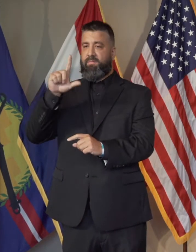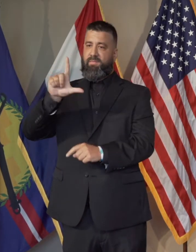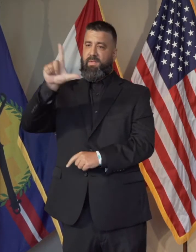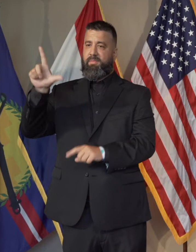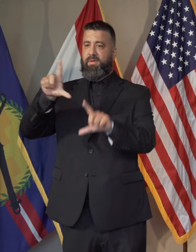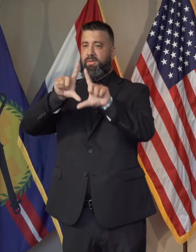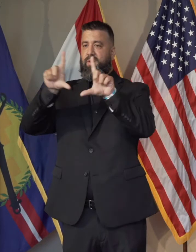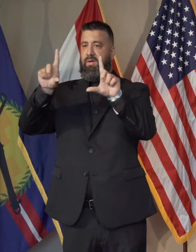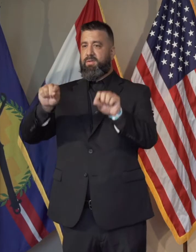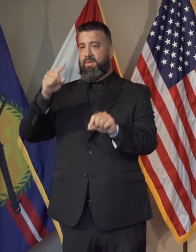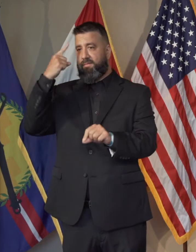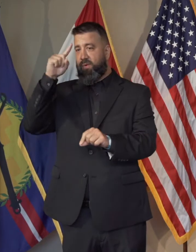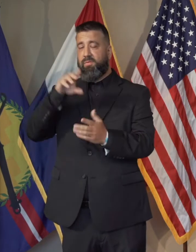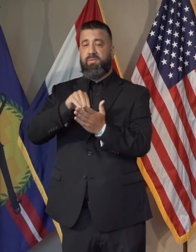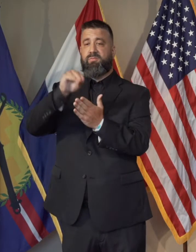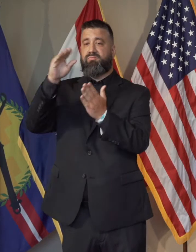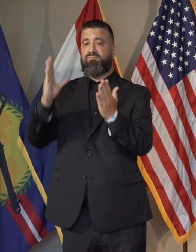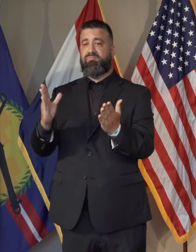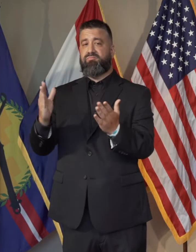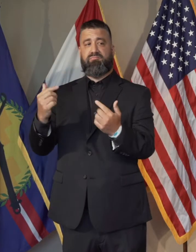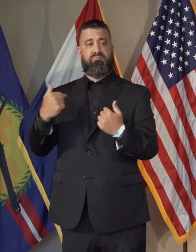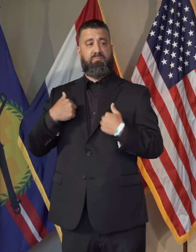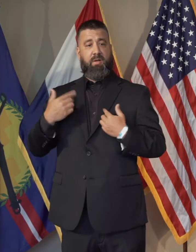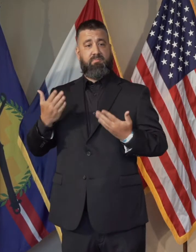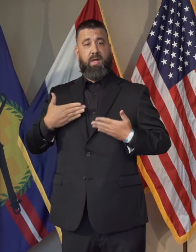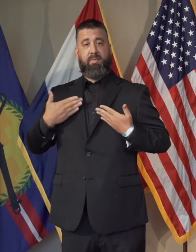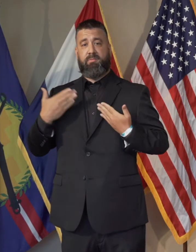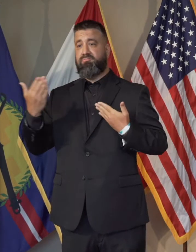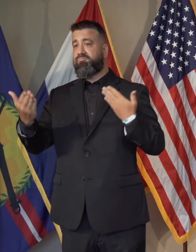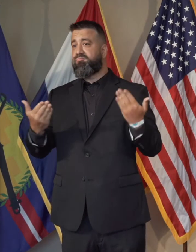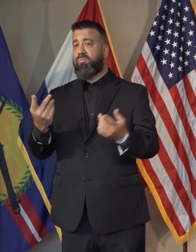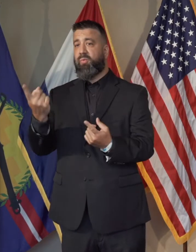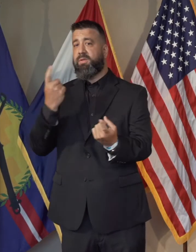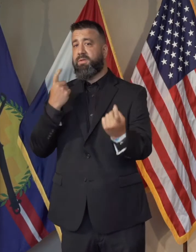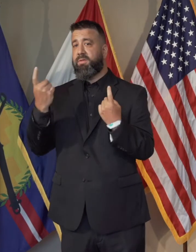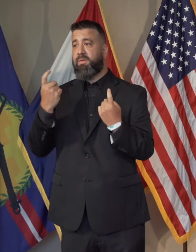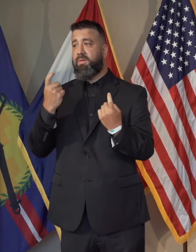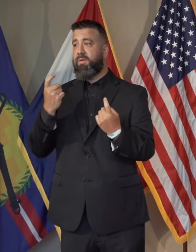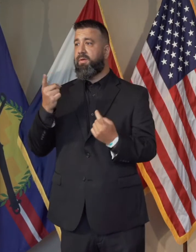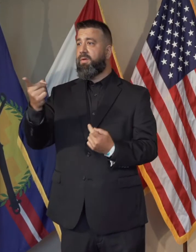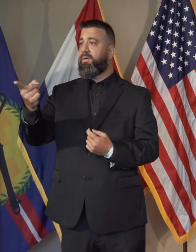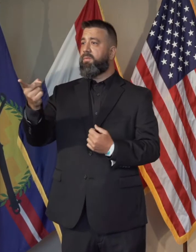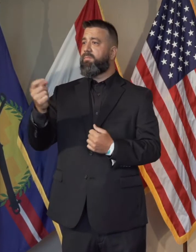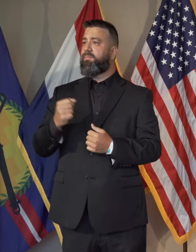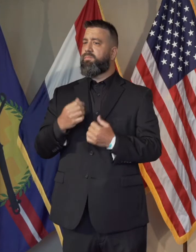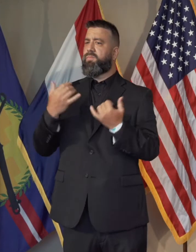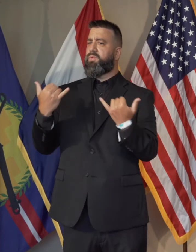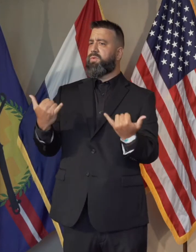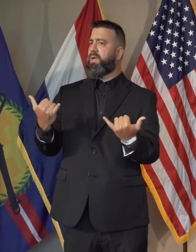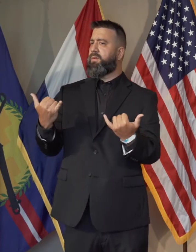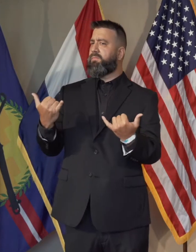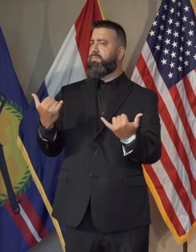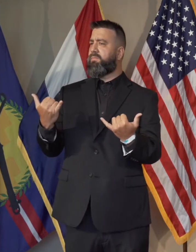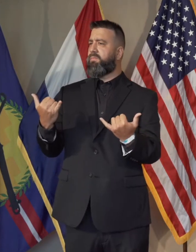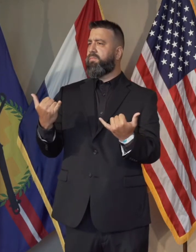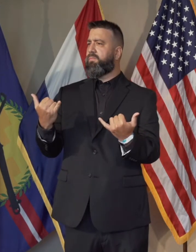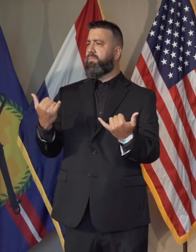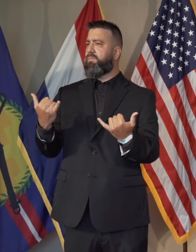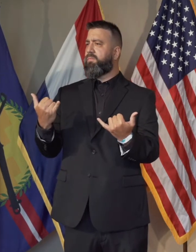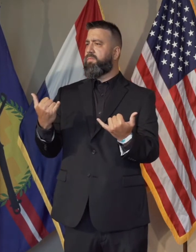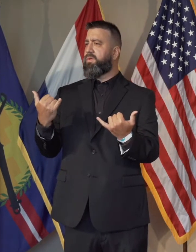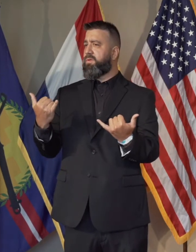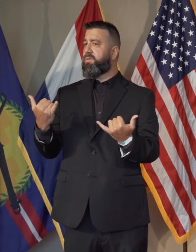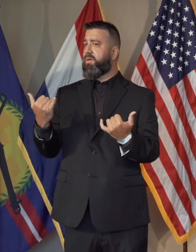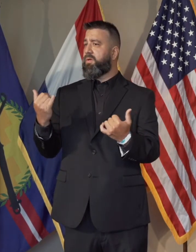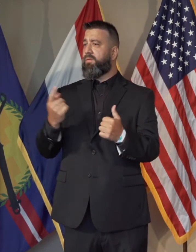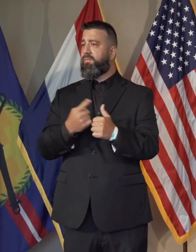students. And I would be happy to take any questions. County Executive Page, today's the first, correct me if I'm wrong, today's